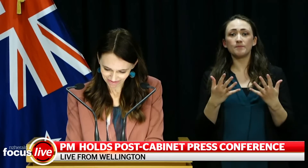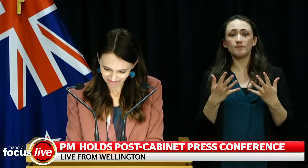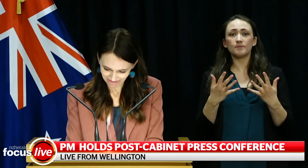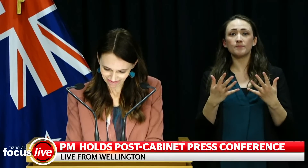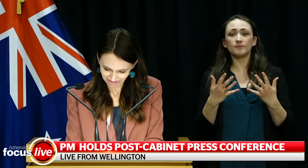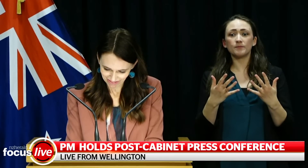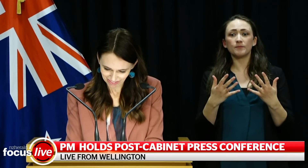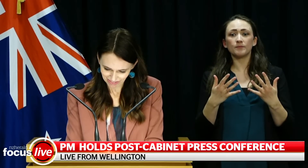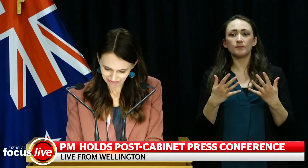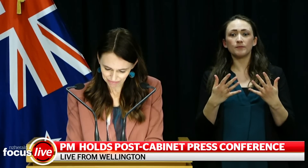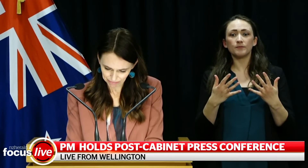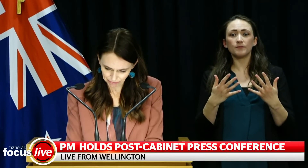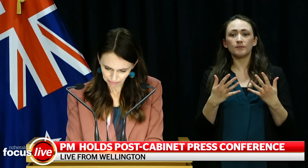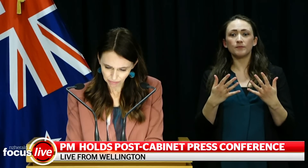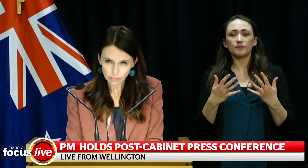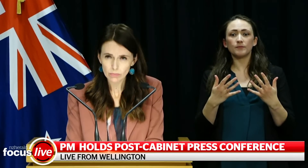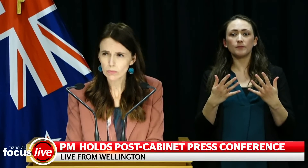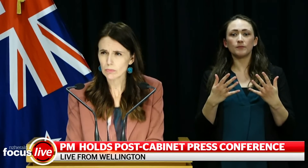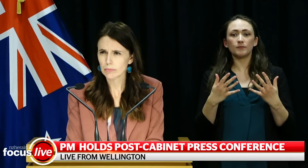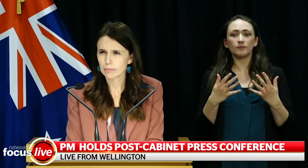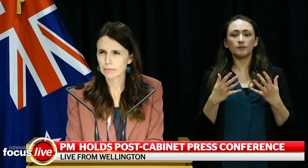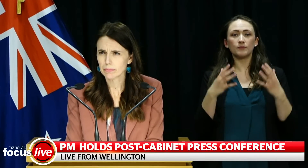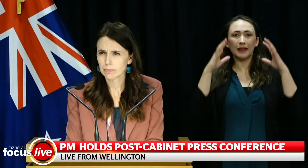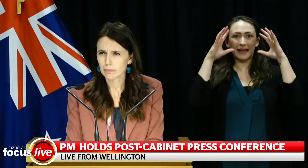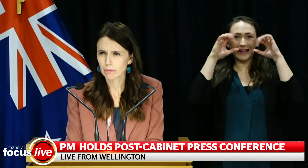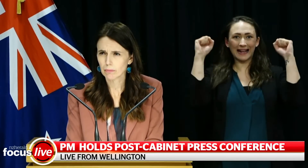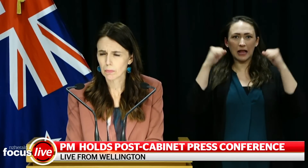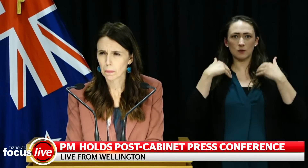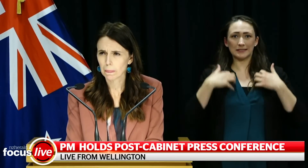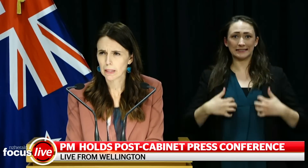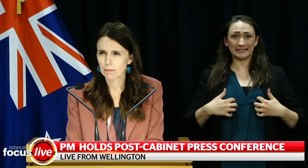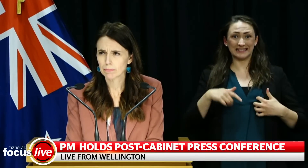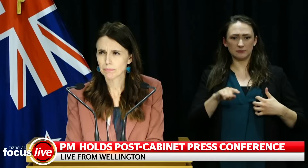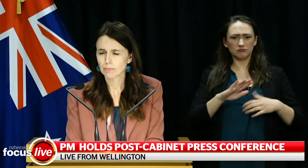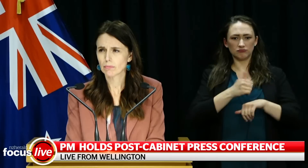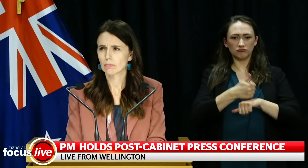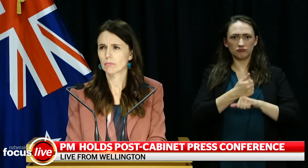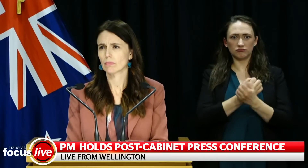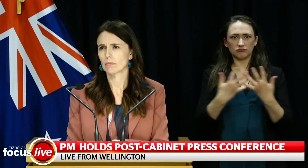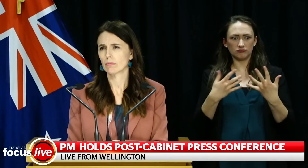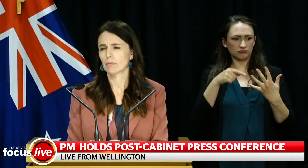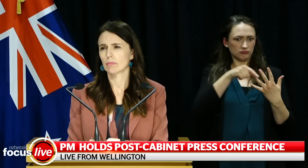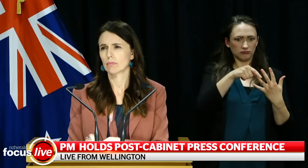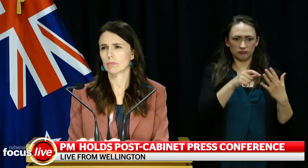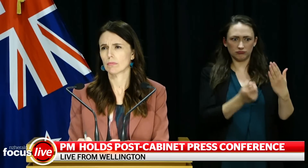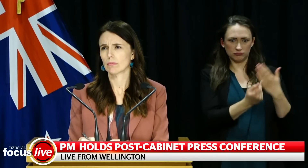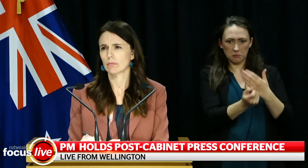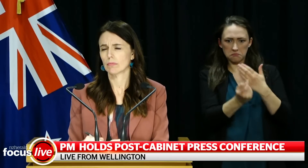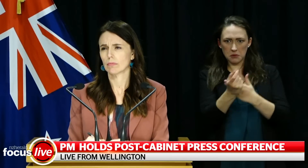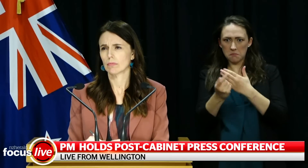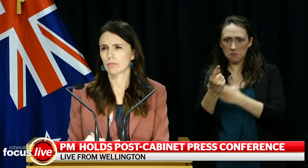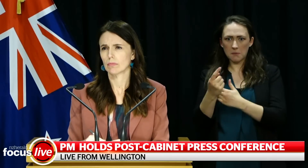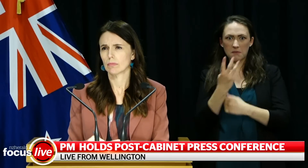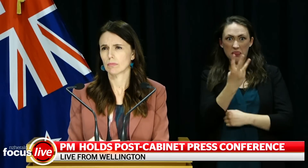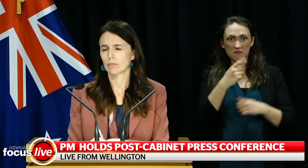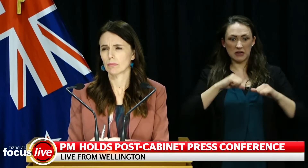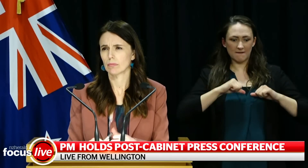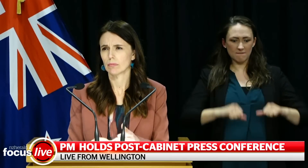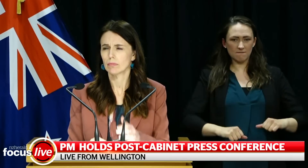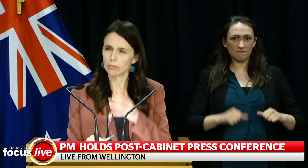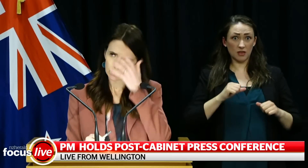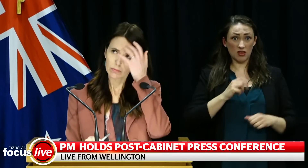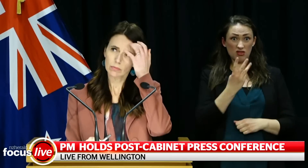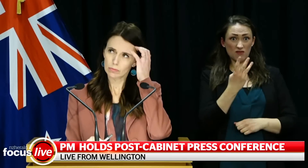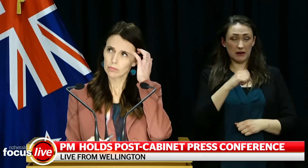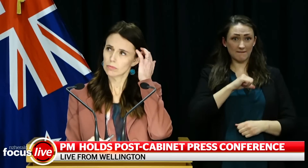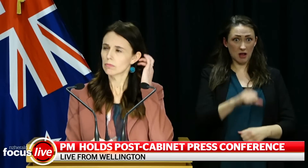3 farms, is that raising alarm, and is it going to prompt any more action from the government? And also Gloriavale,